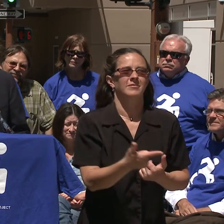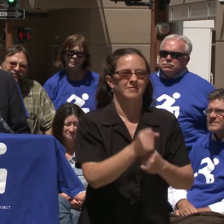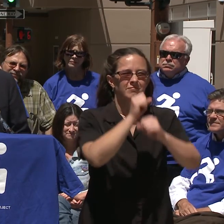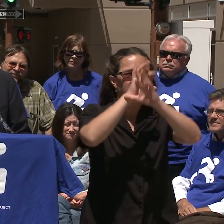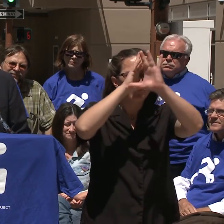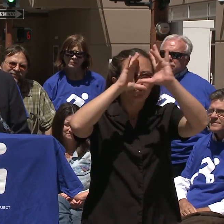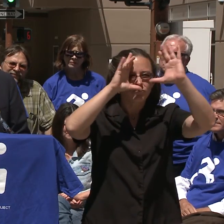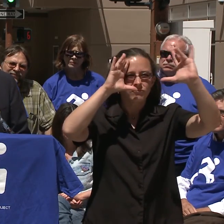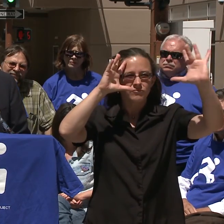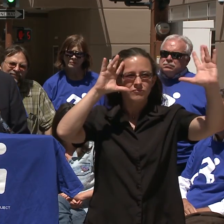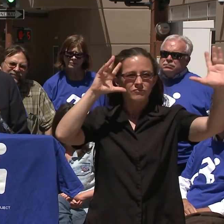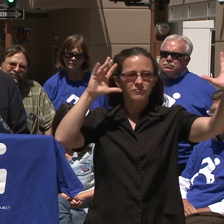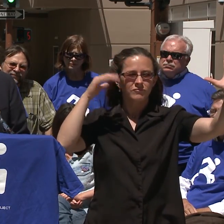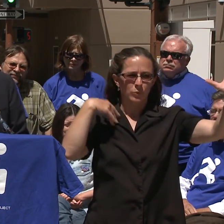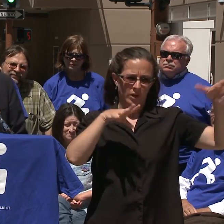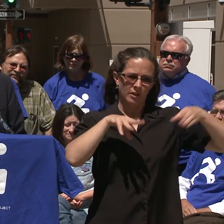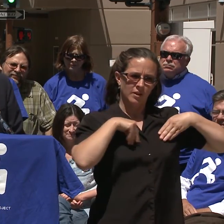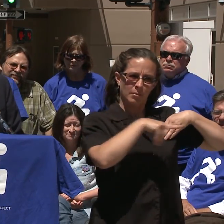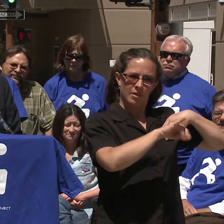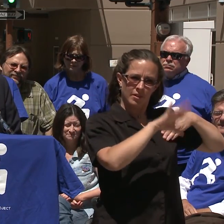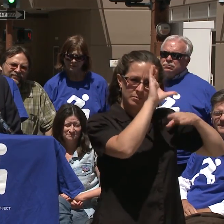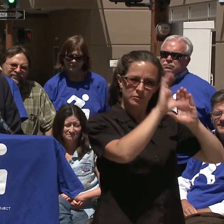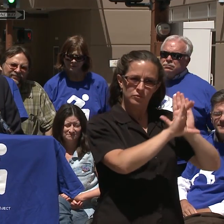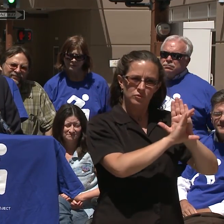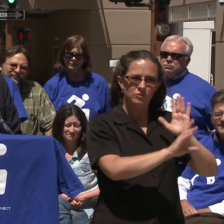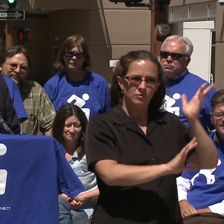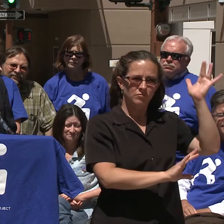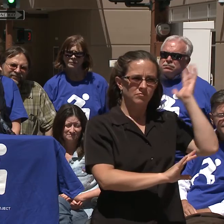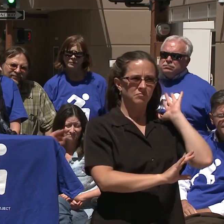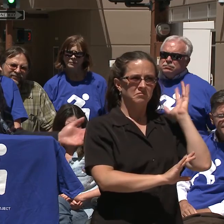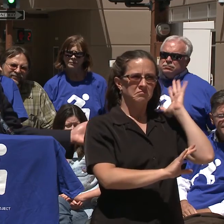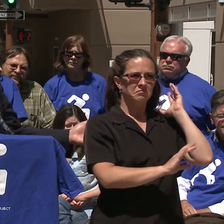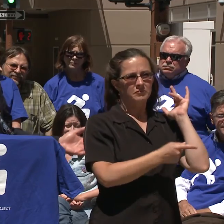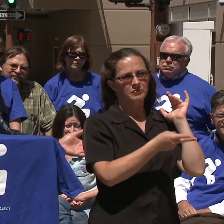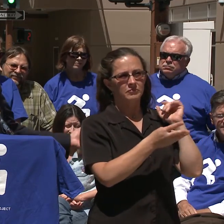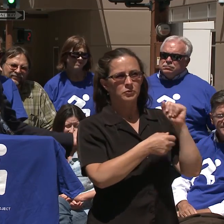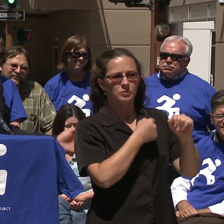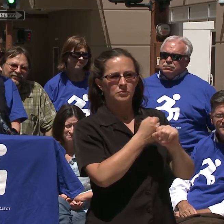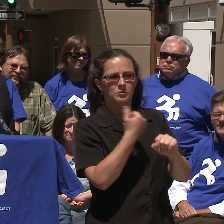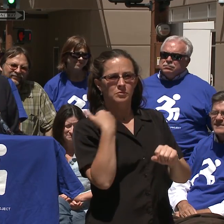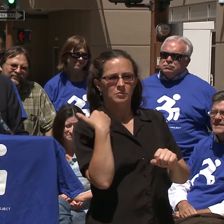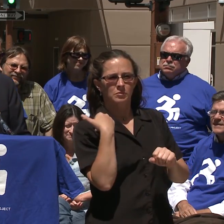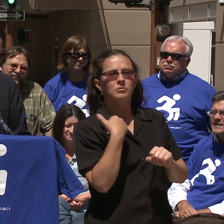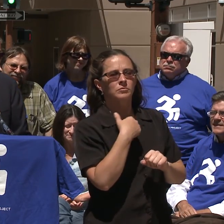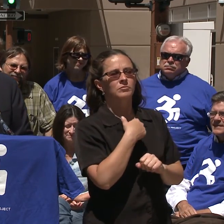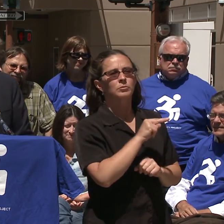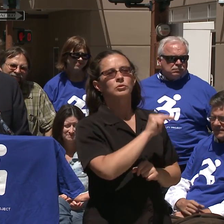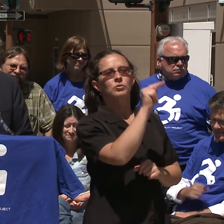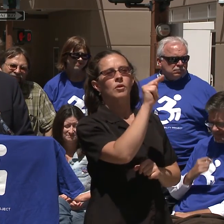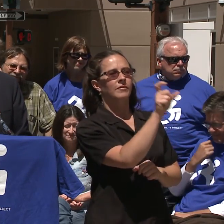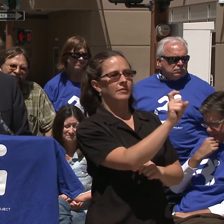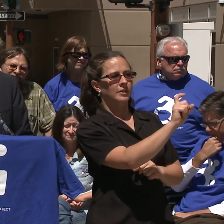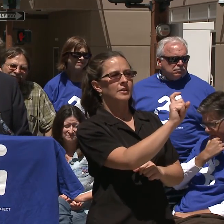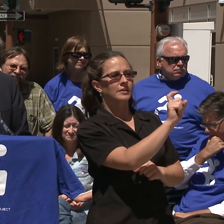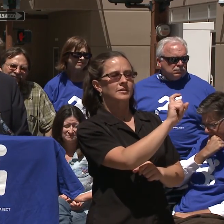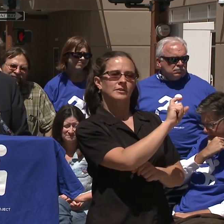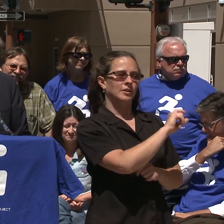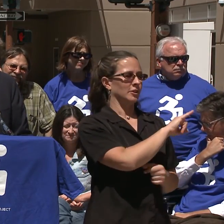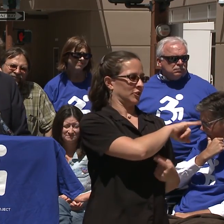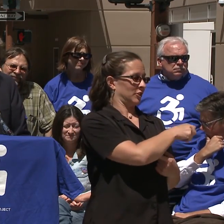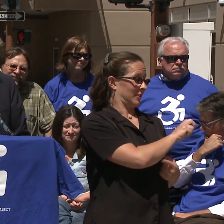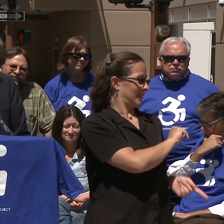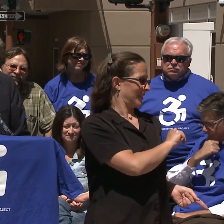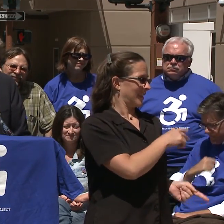our large corporate center up in North Phoenix, and in fact, Jen and Peter were there to help us along and